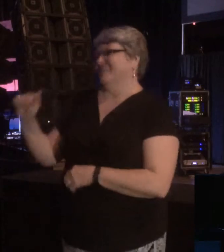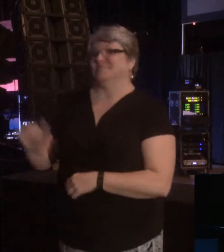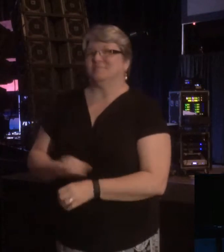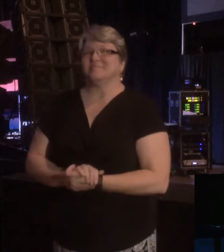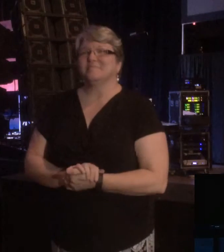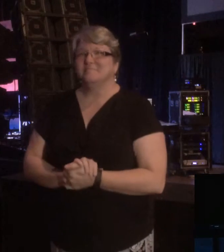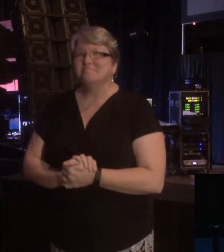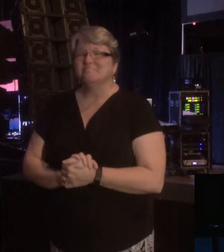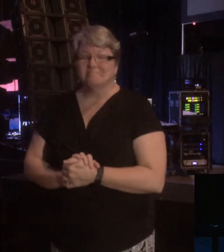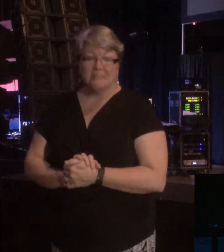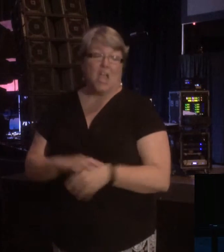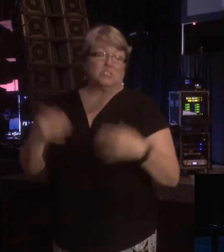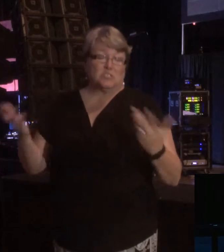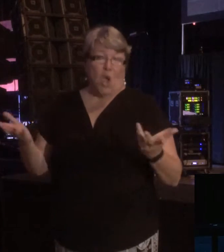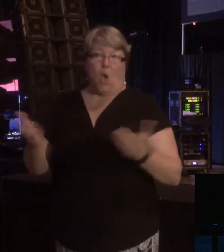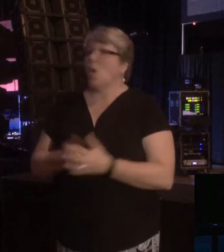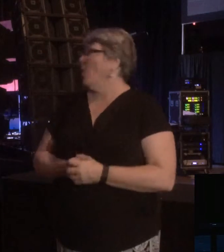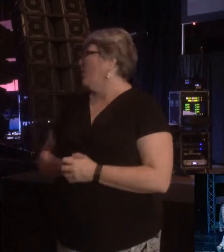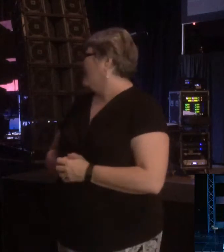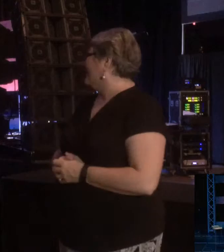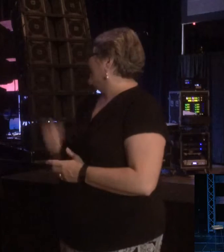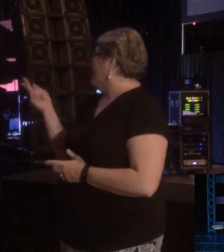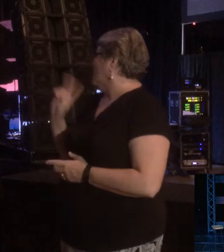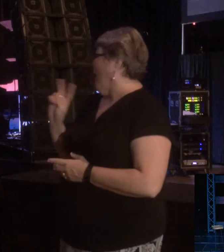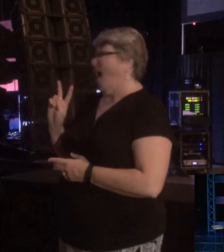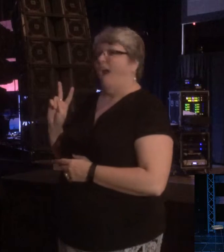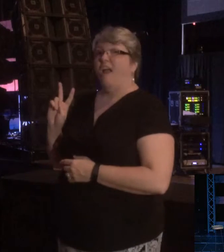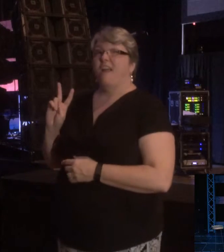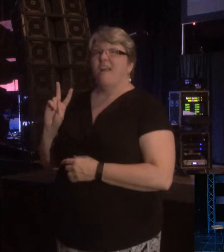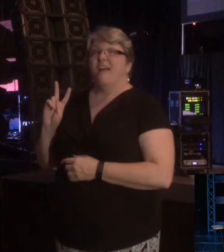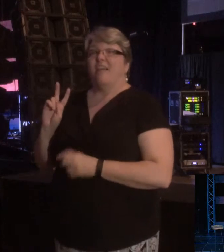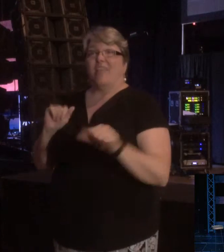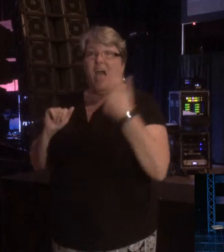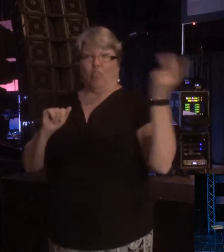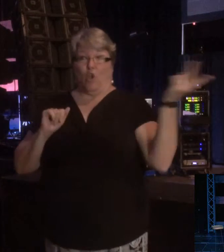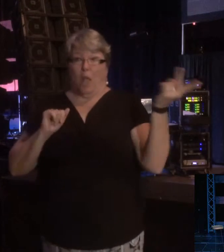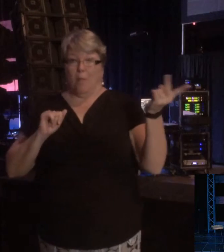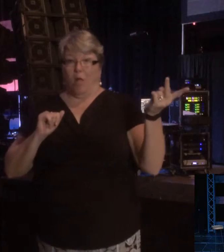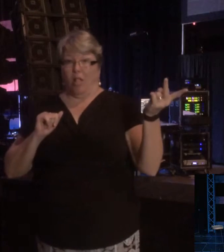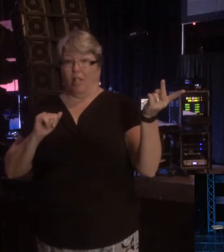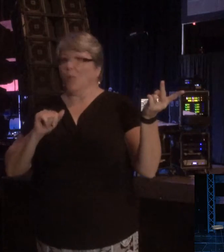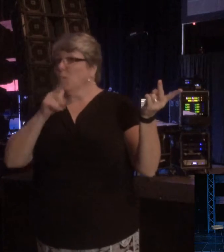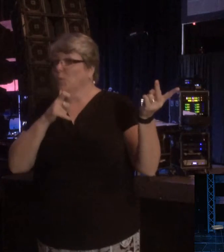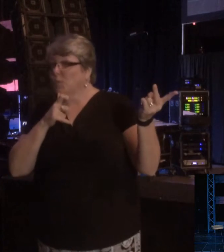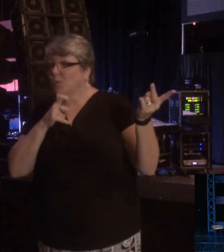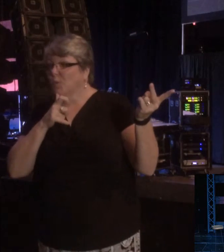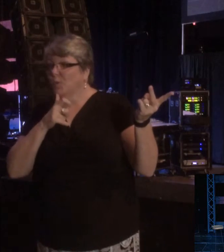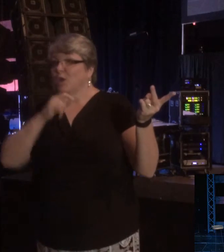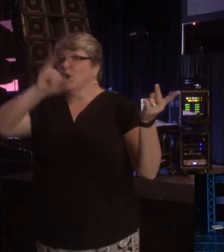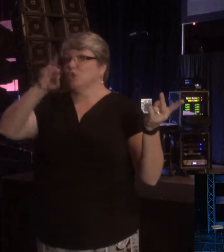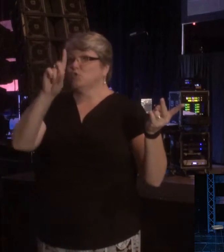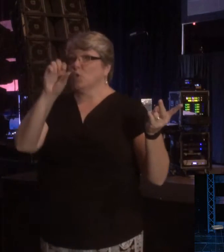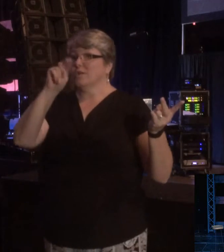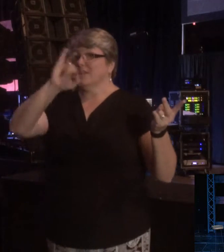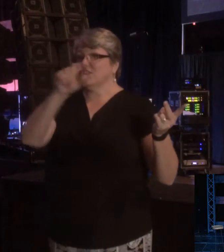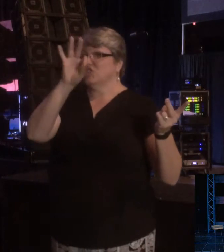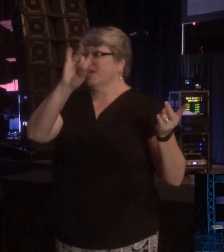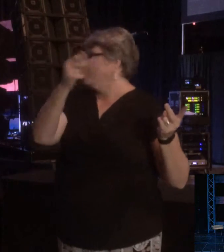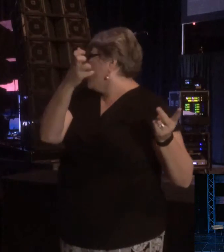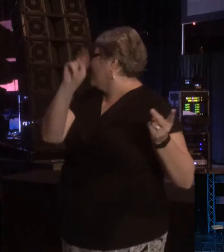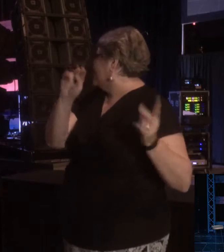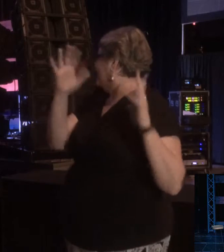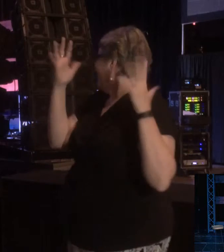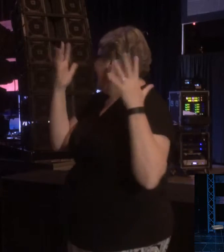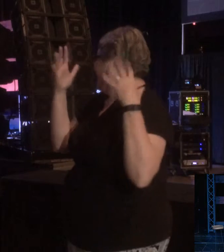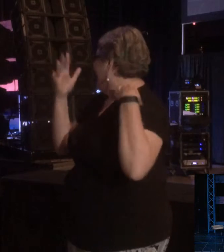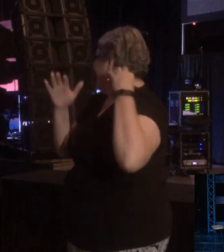moment. And then I thought I could sit up here and do it, but you're hearing a lot from me, which is great. But I think there